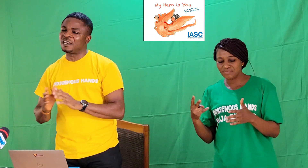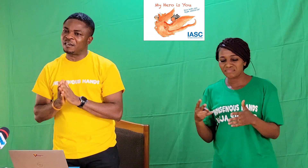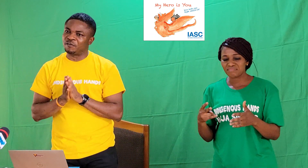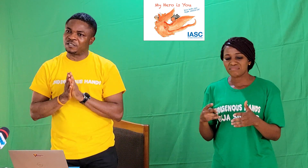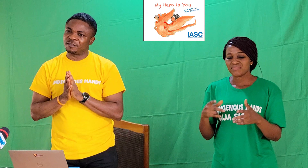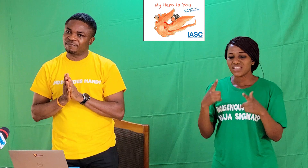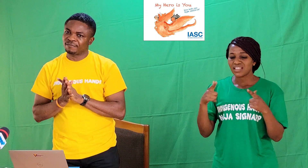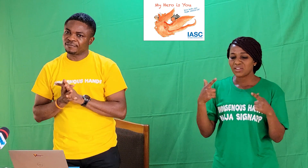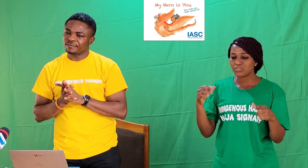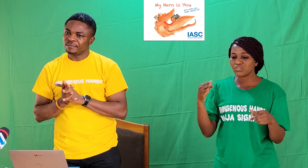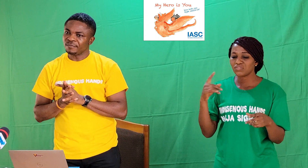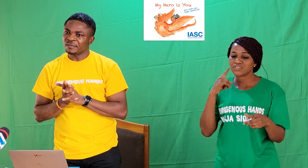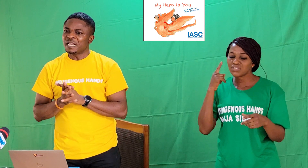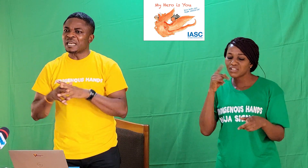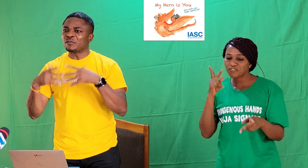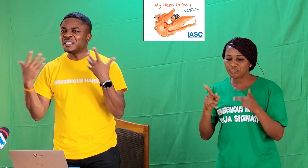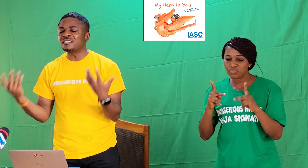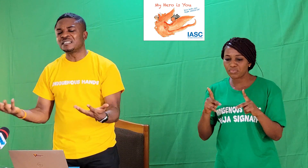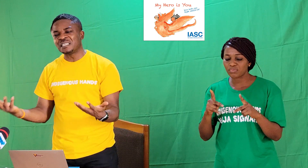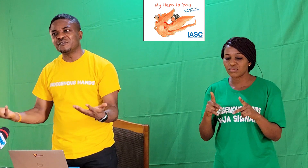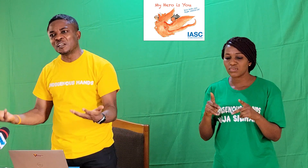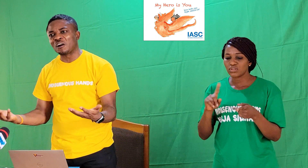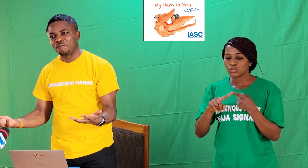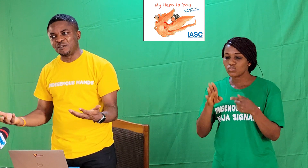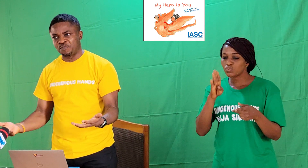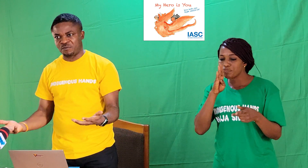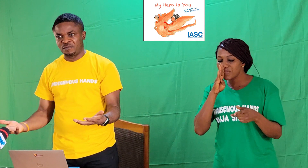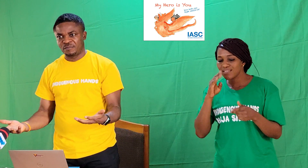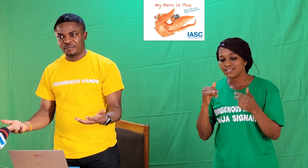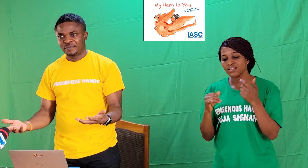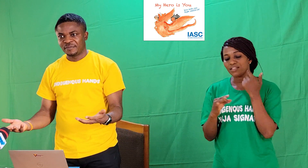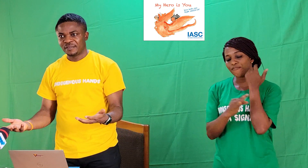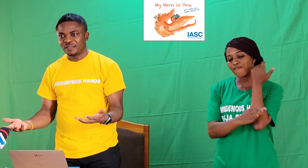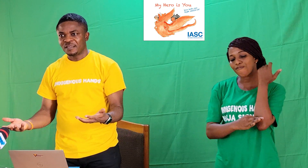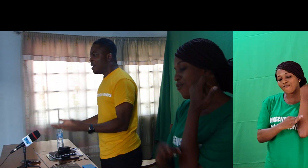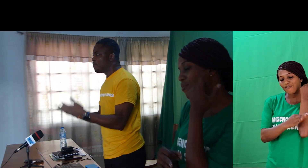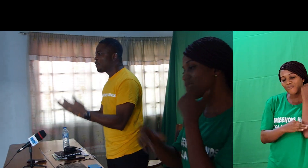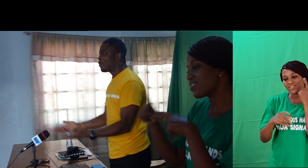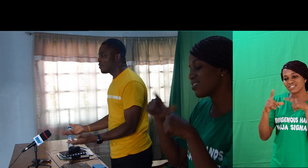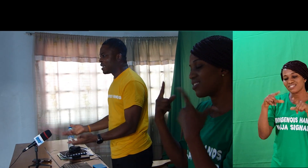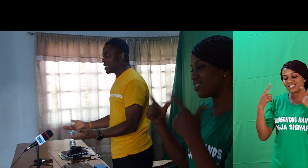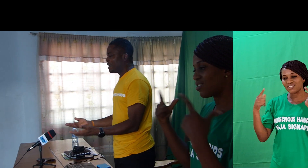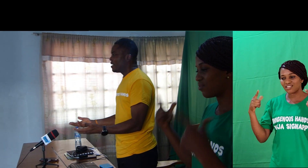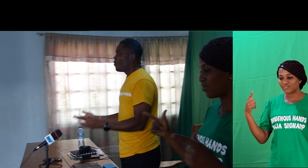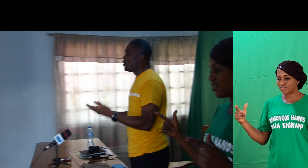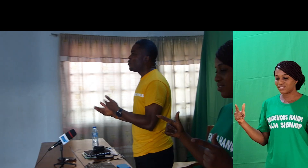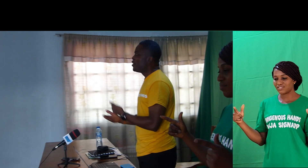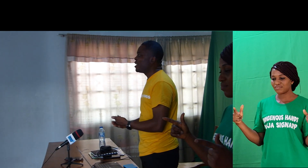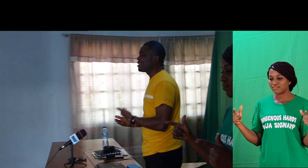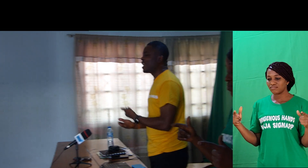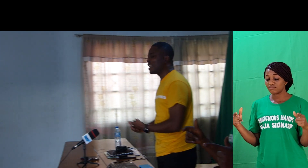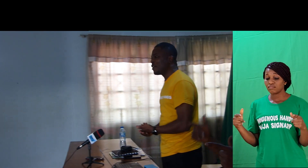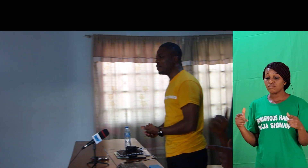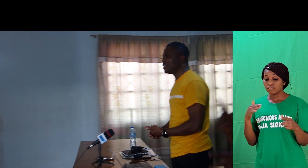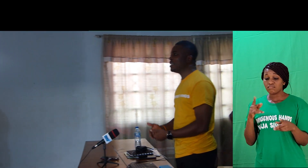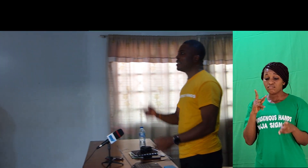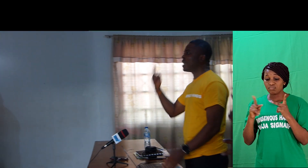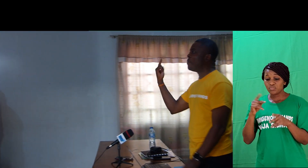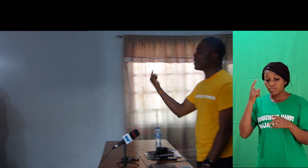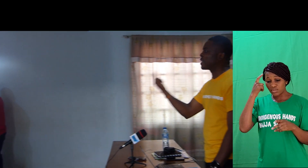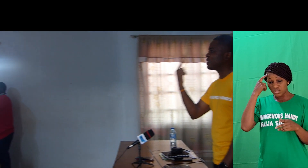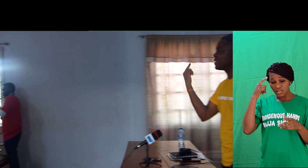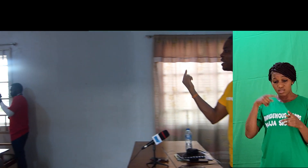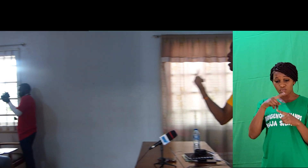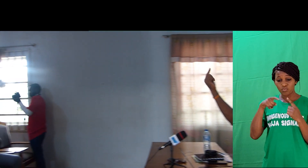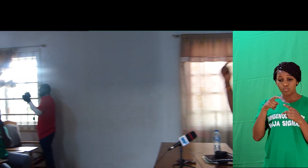foreign sign language. Now, this deceives a lot of people. And people think when you hear sign language, it